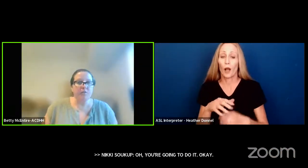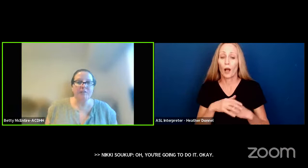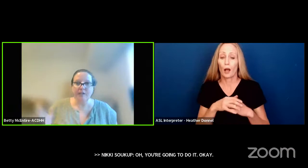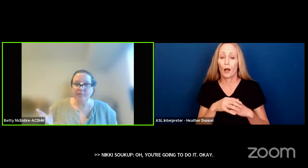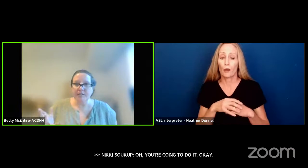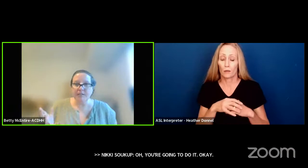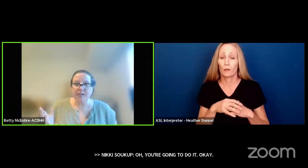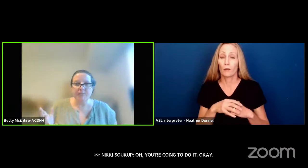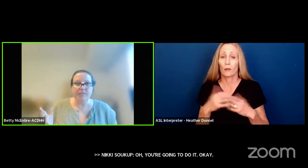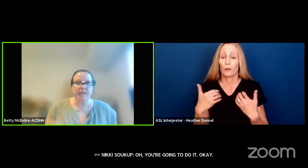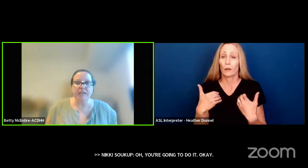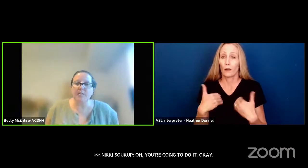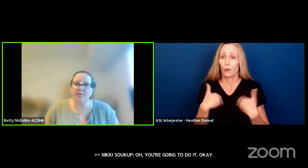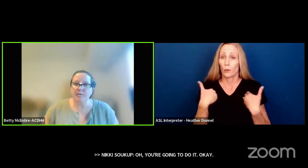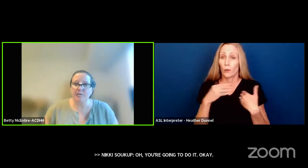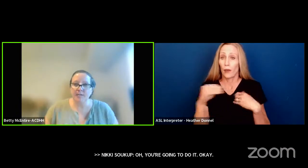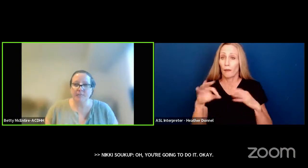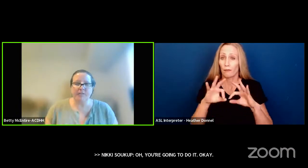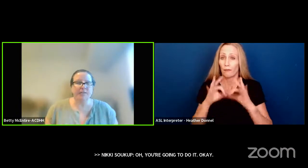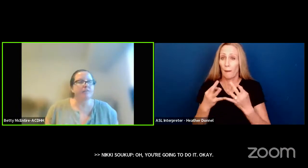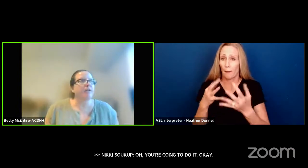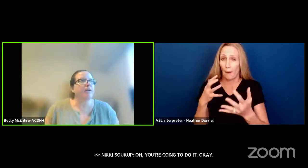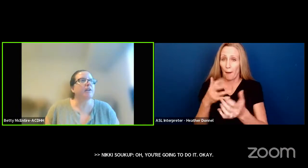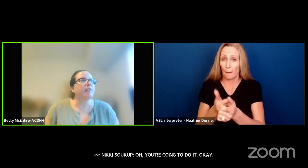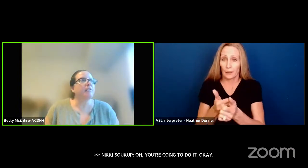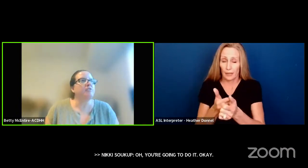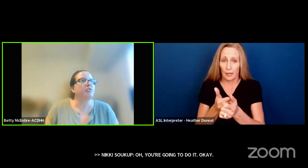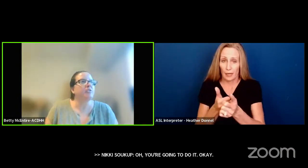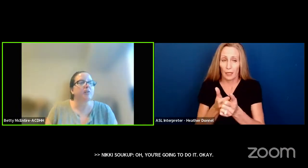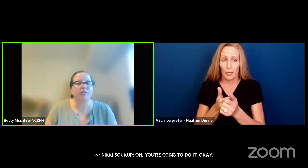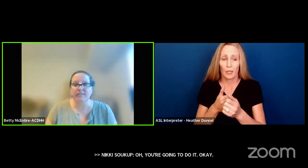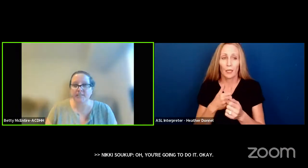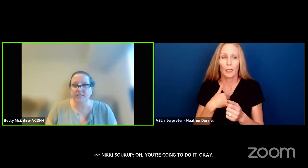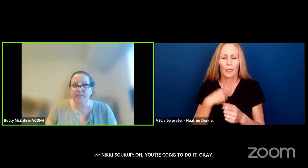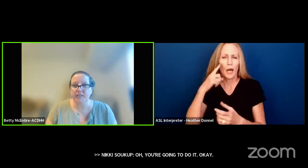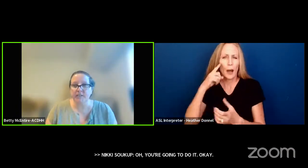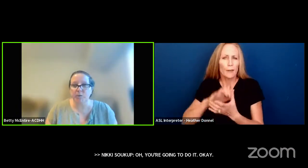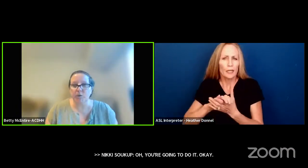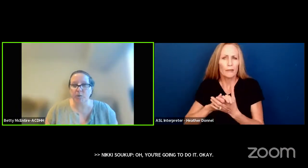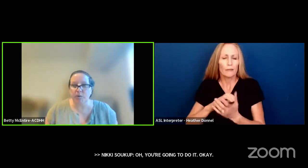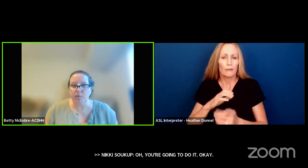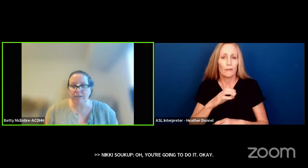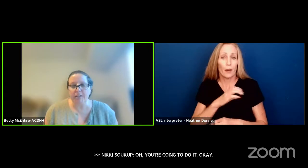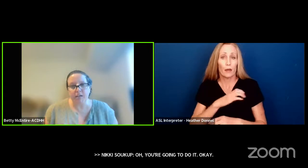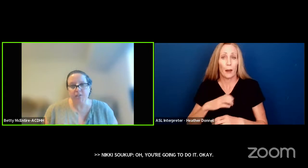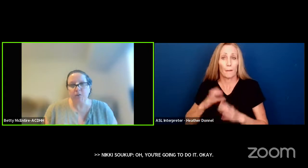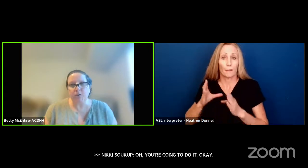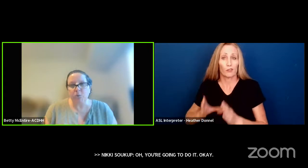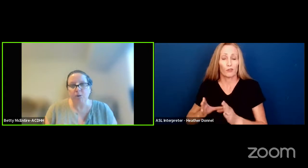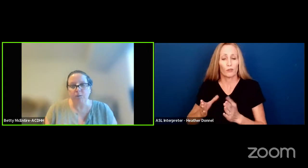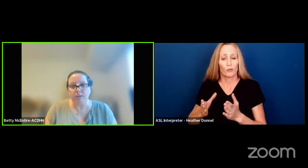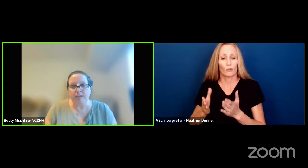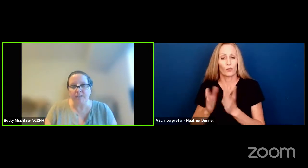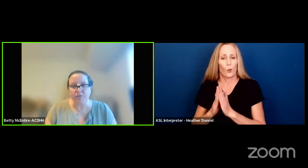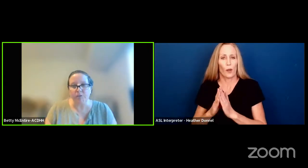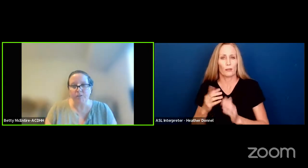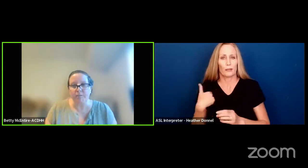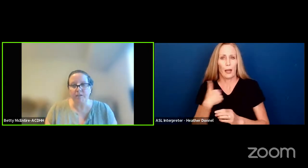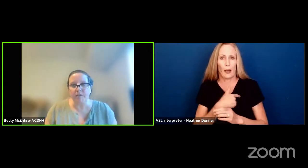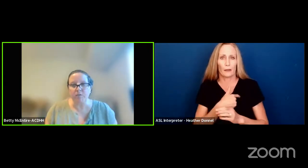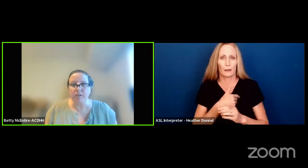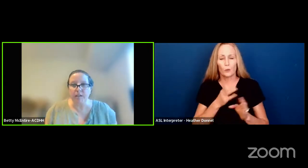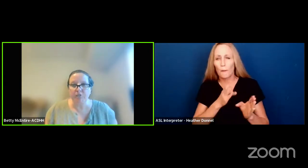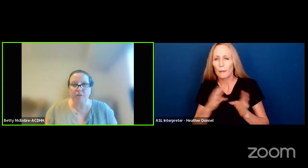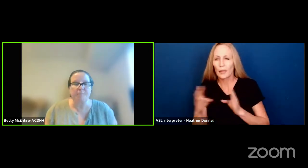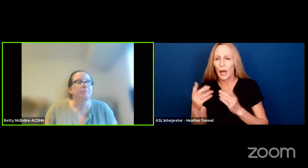the youth and family update, there was, I believe, Commissioner requested on what we were planning on doing more related to our